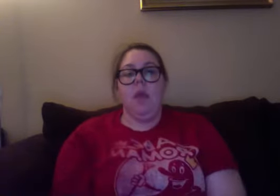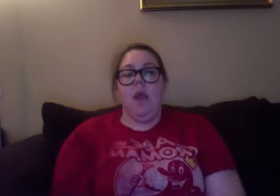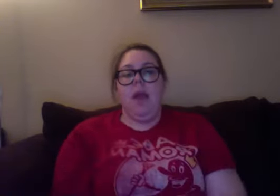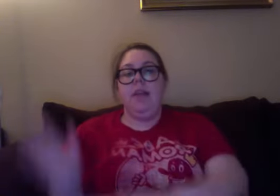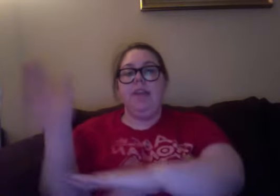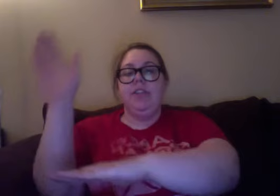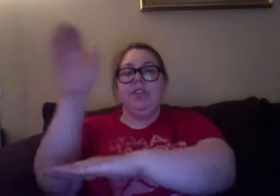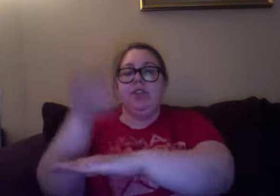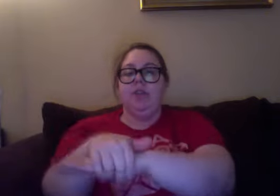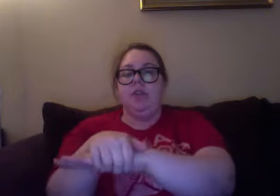English,